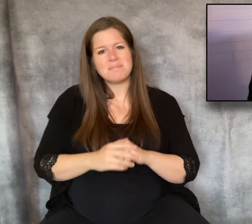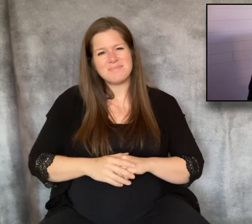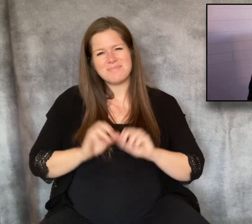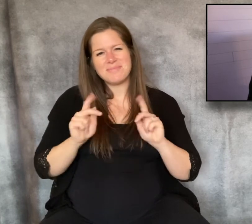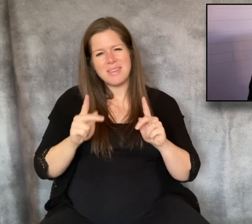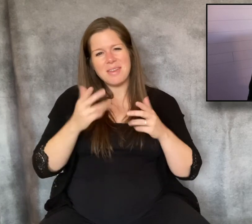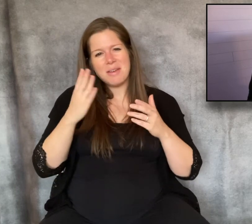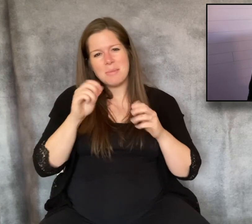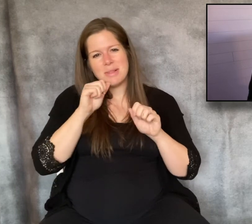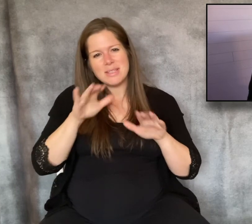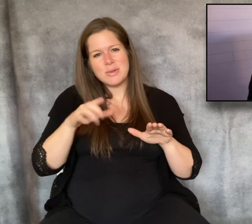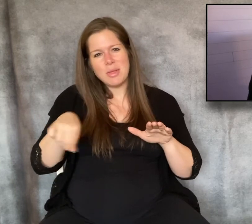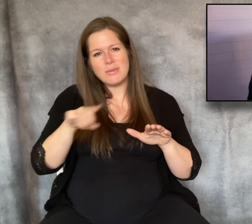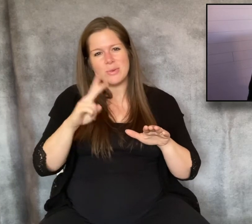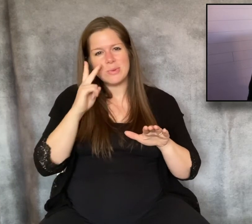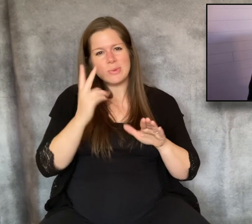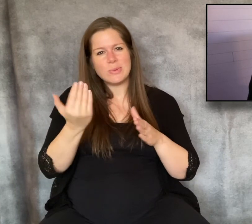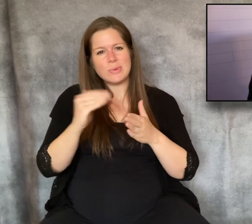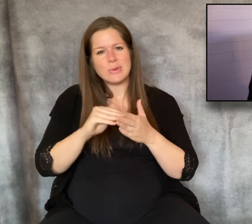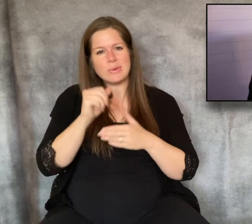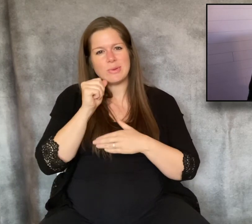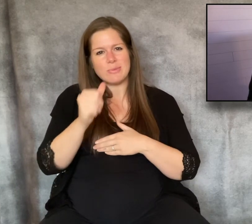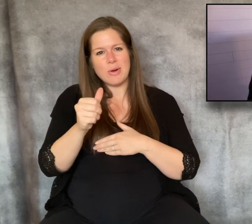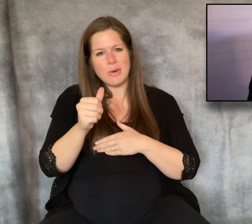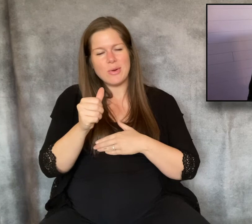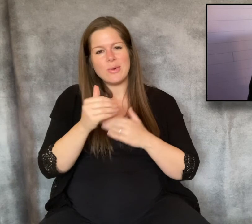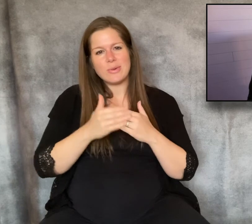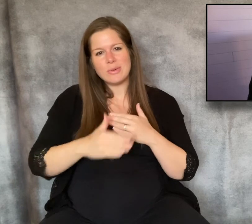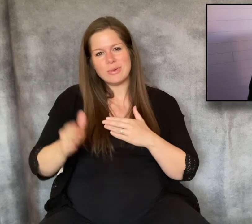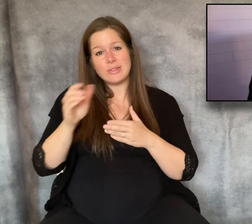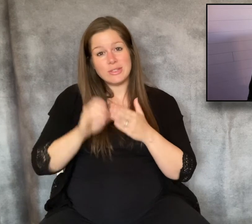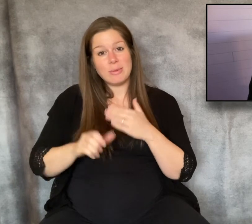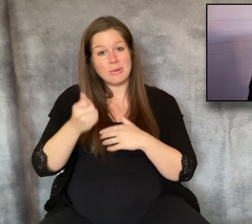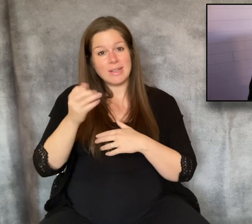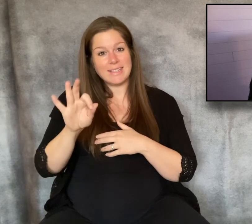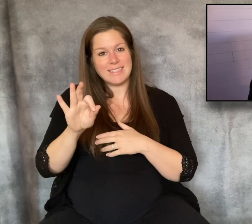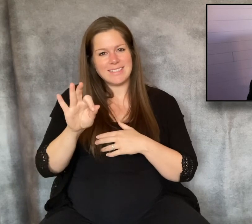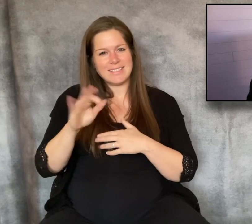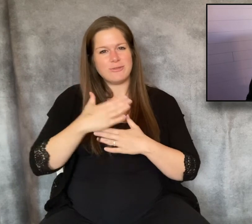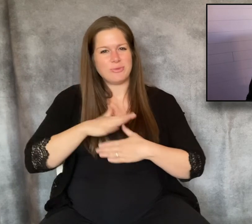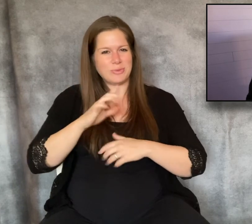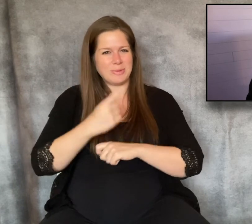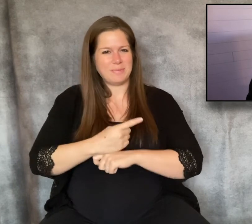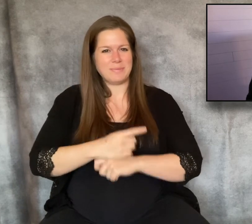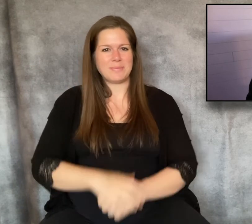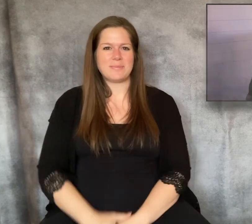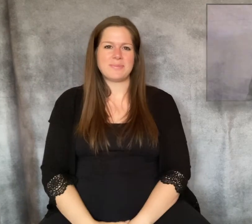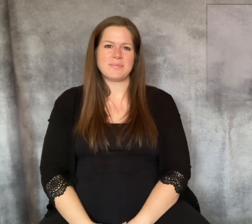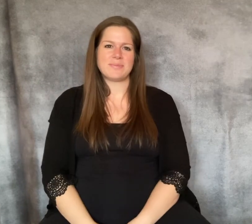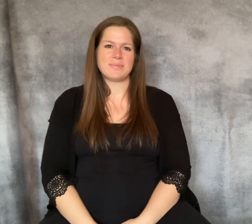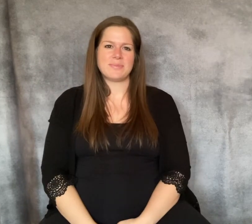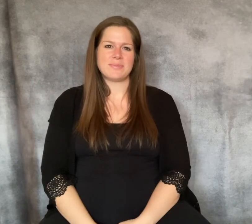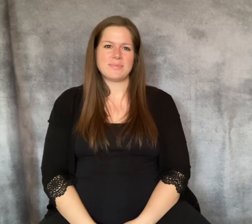those issues. So God bless you, and we'll be back tomorrow to finish up the rest of chapter 19. Have a great day.